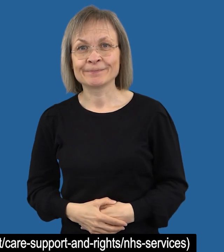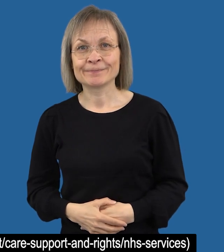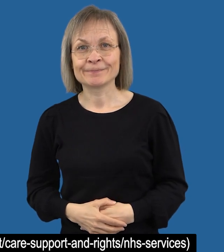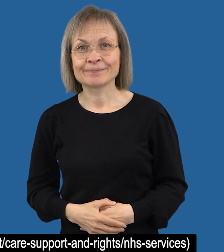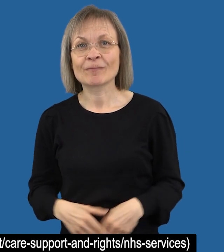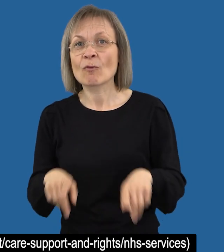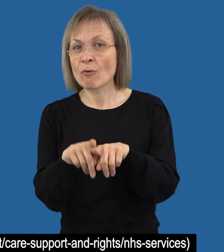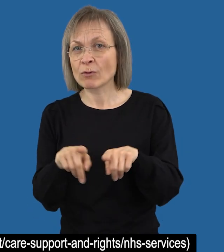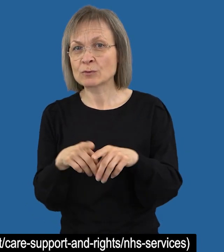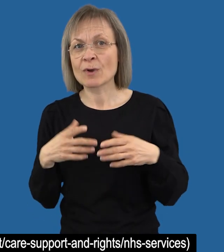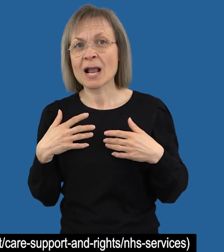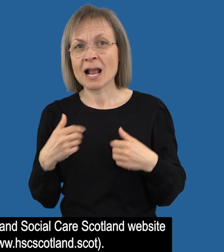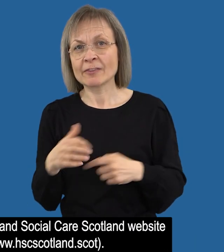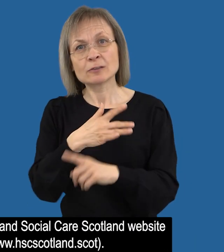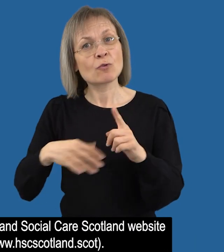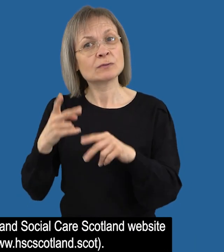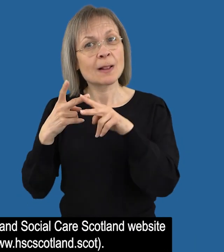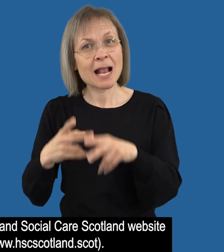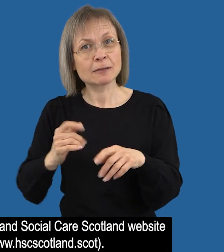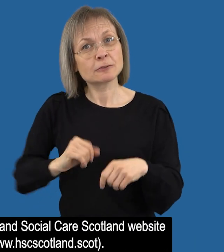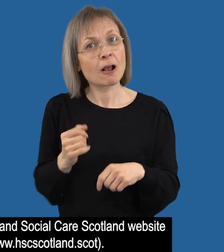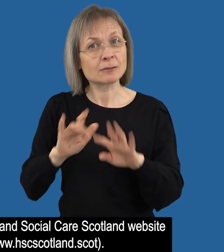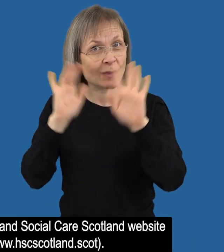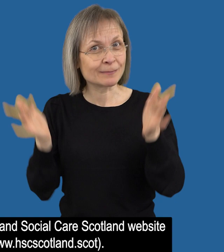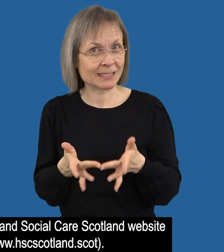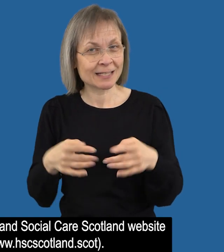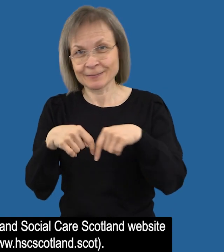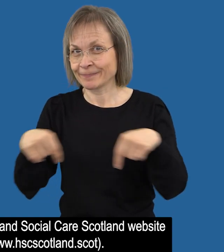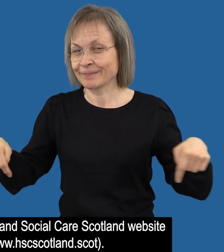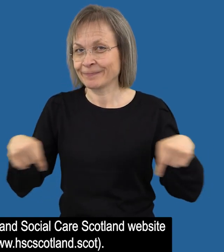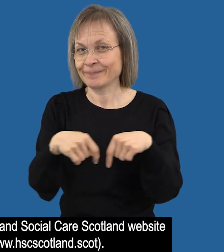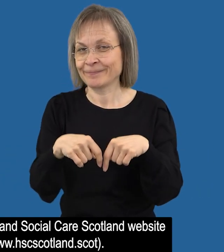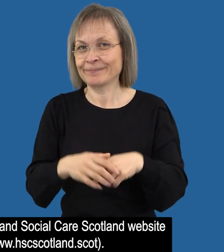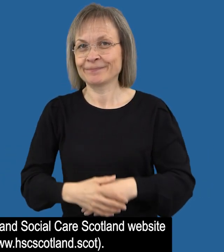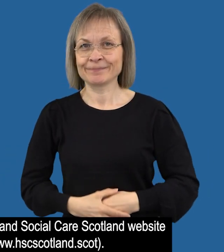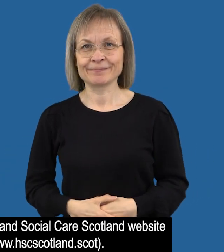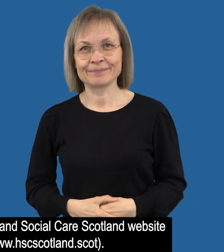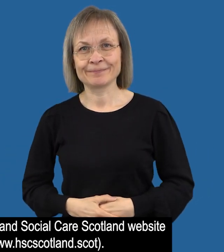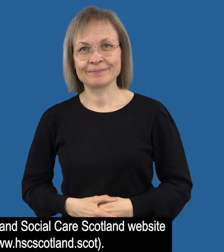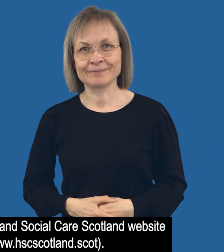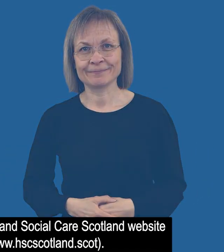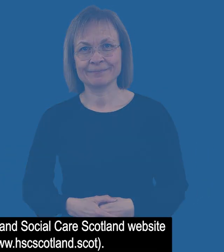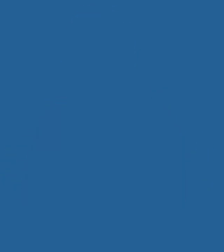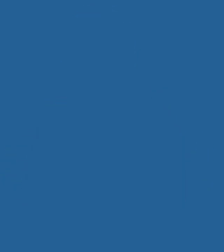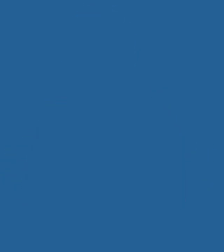and the Health and Social Care Scotland website, www.hscscotland.scot.